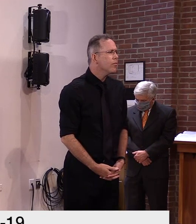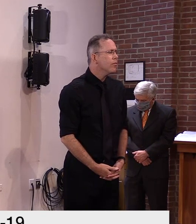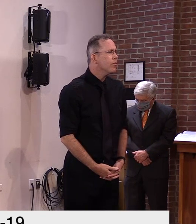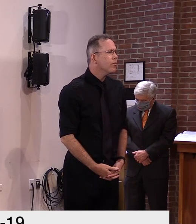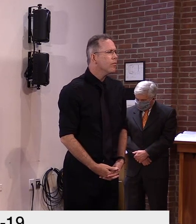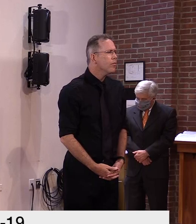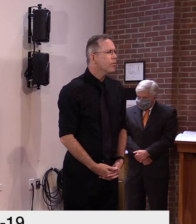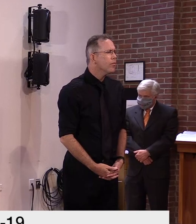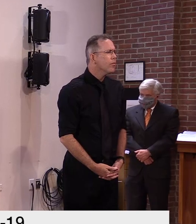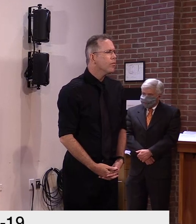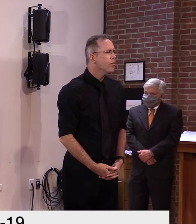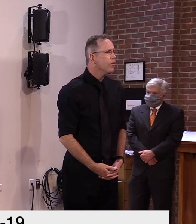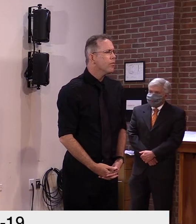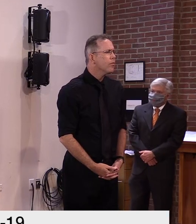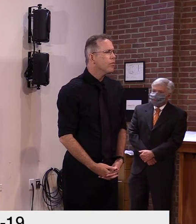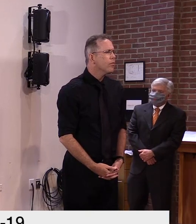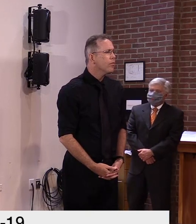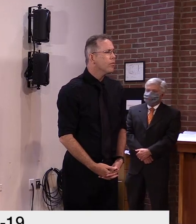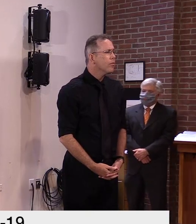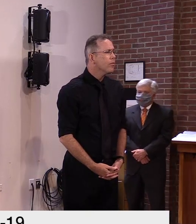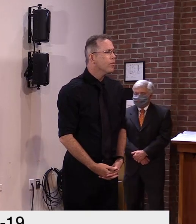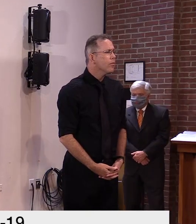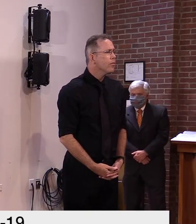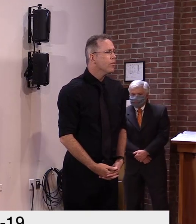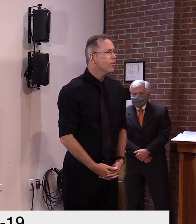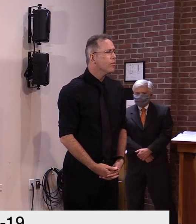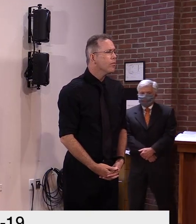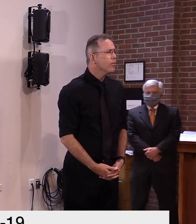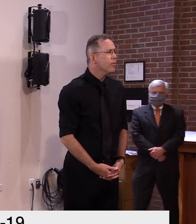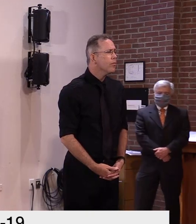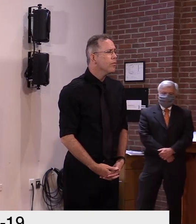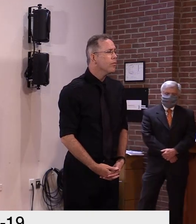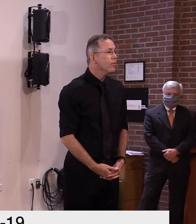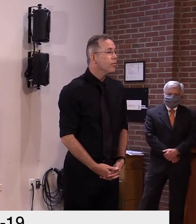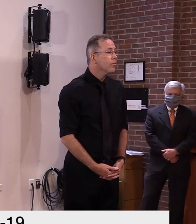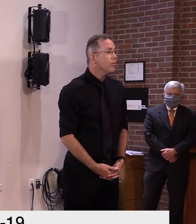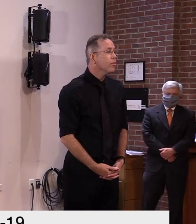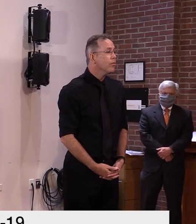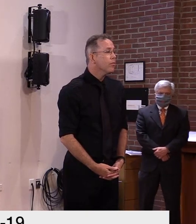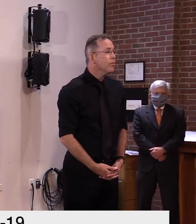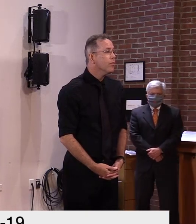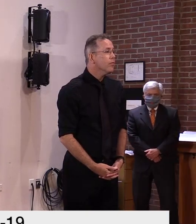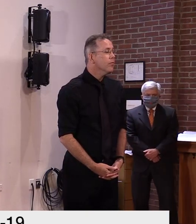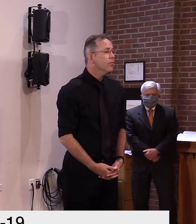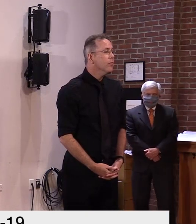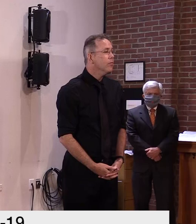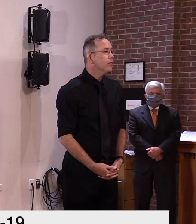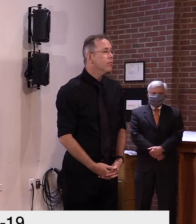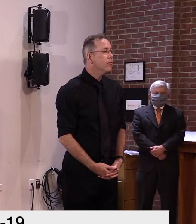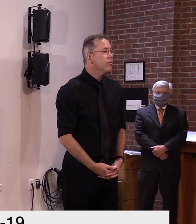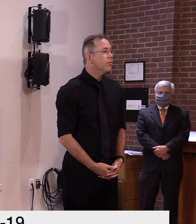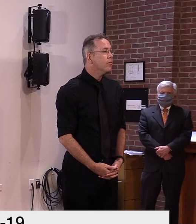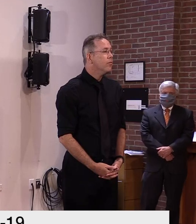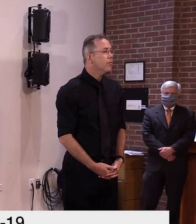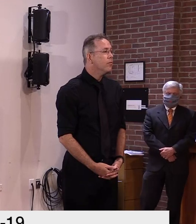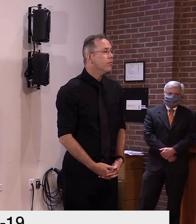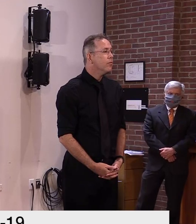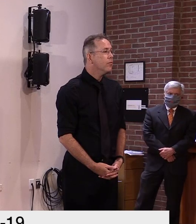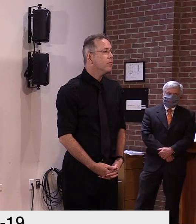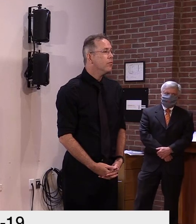moving in on Vermont, and obviously we've seen the number of people who can come here go down and continue to go